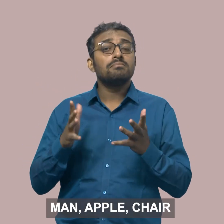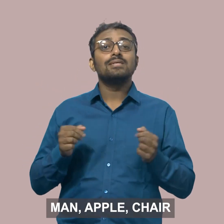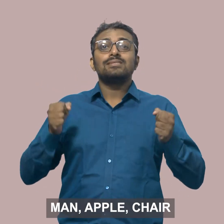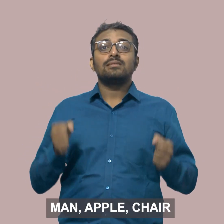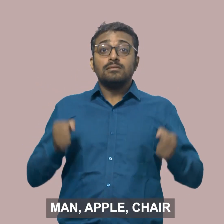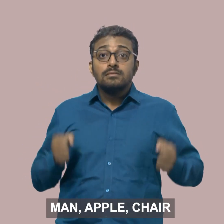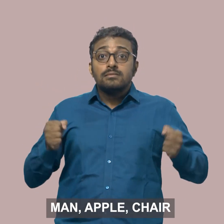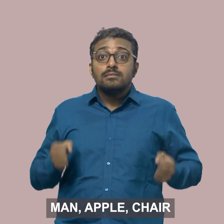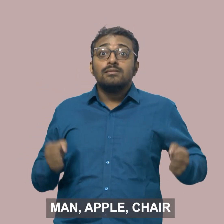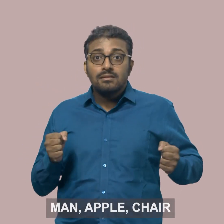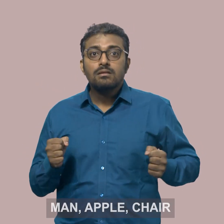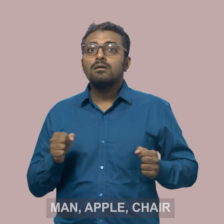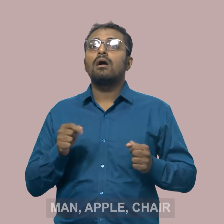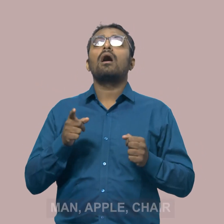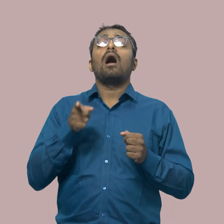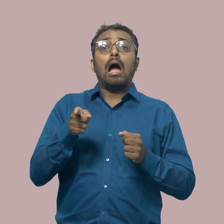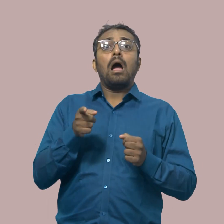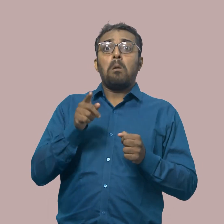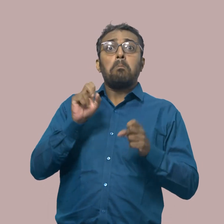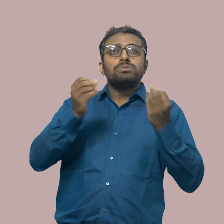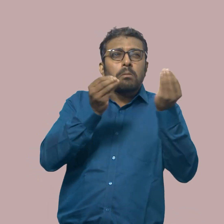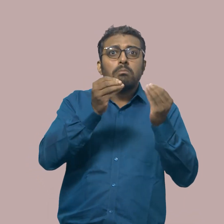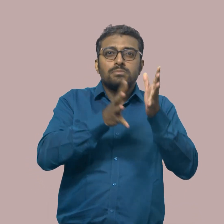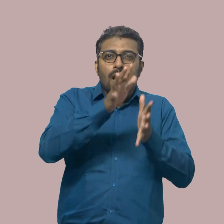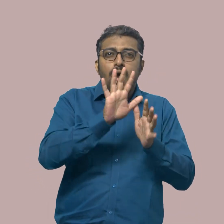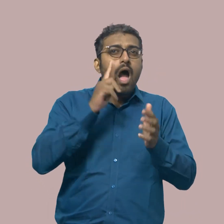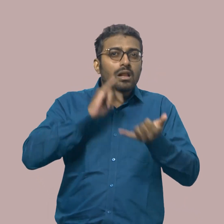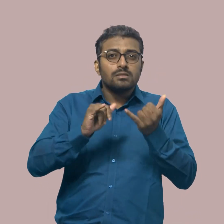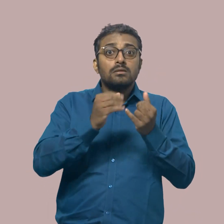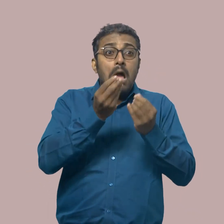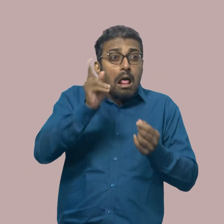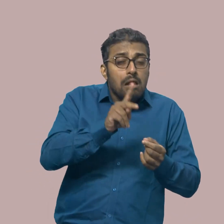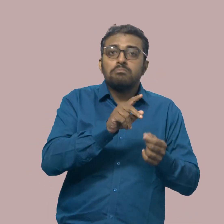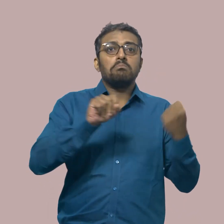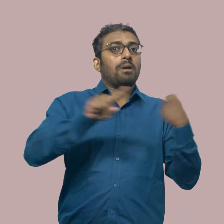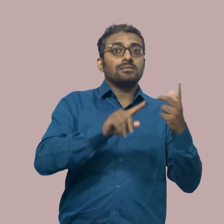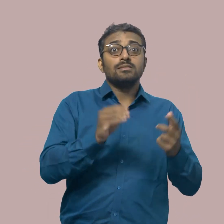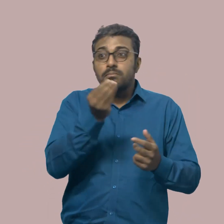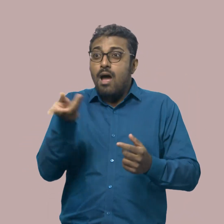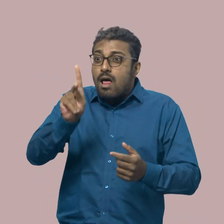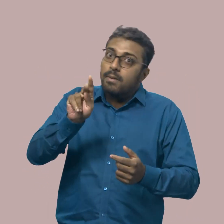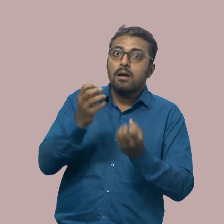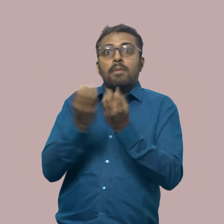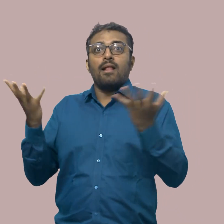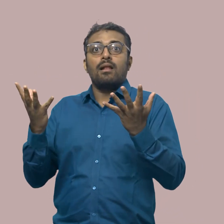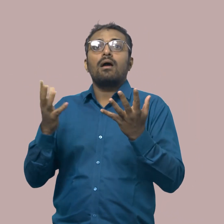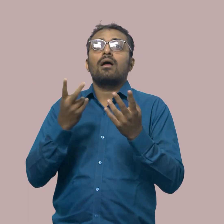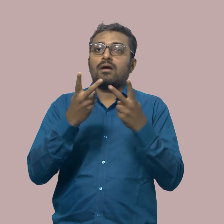apples, no. If we say chair, it's mean many chairs, no, etc. cannot be repeated.